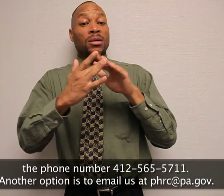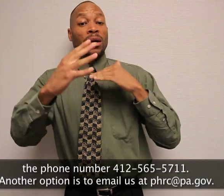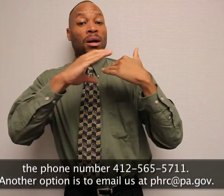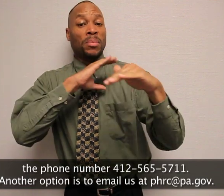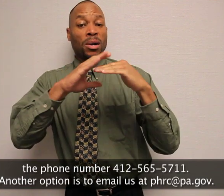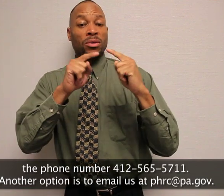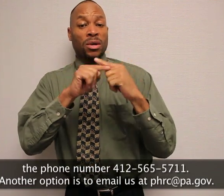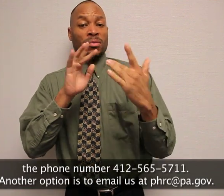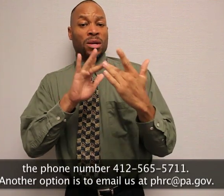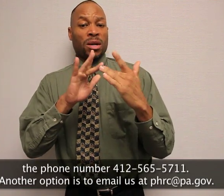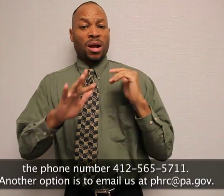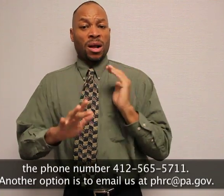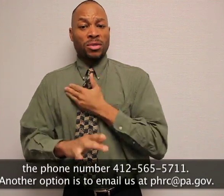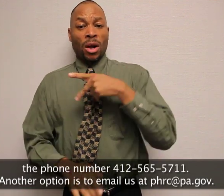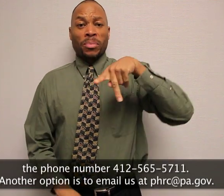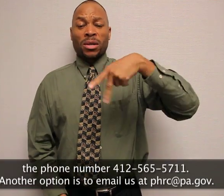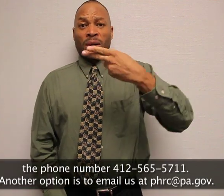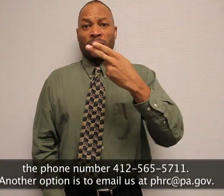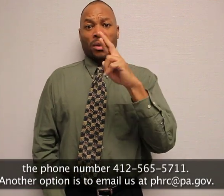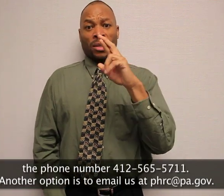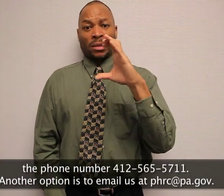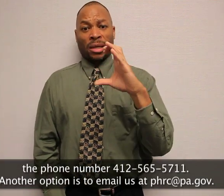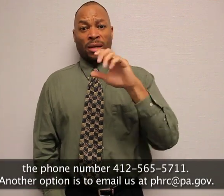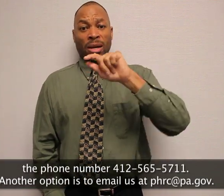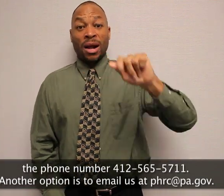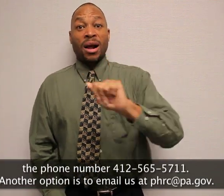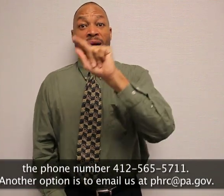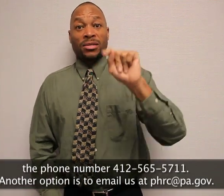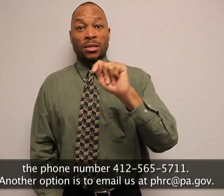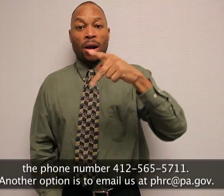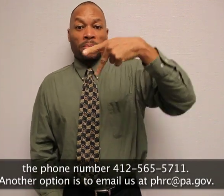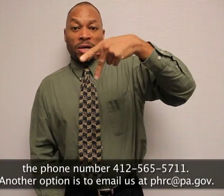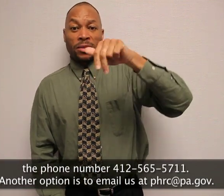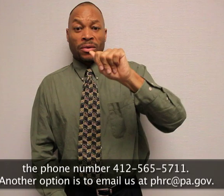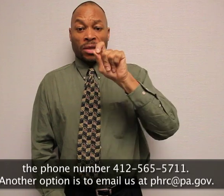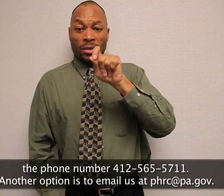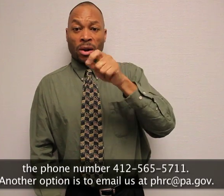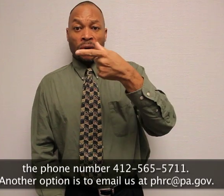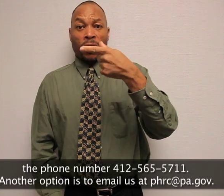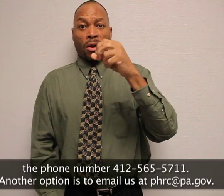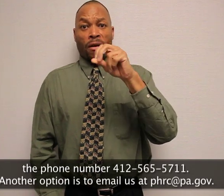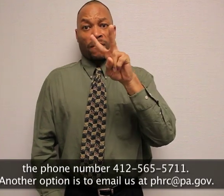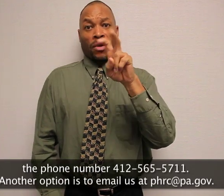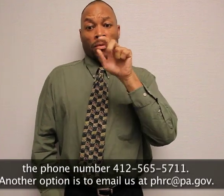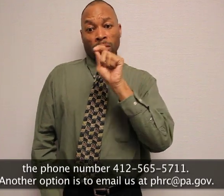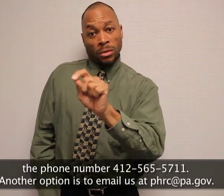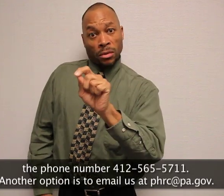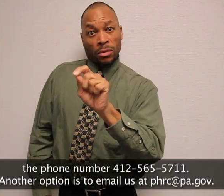Another option is to email us at phrc at pa.gov.